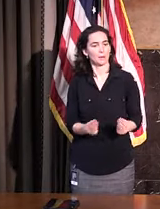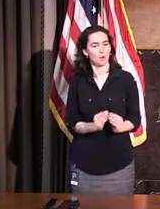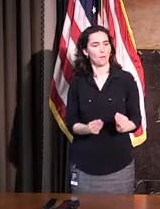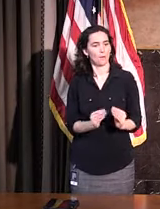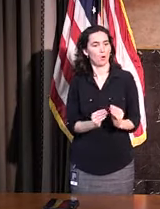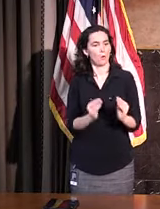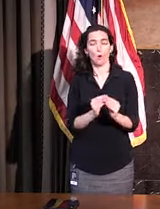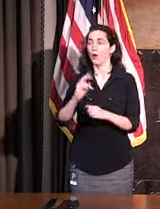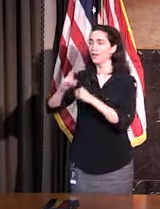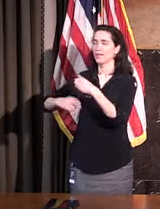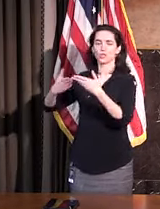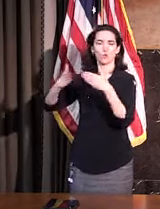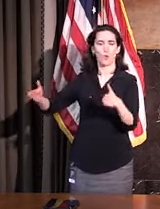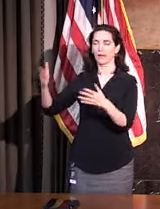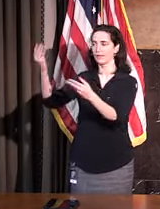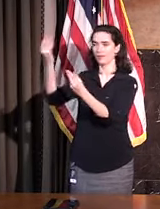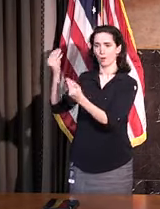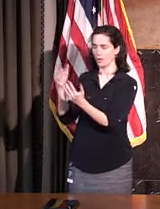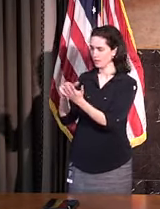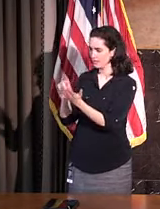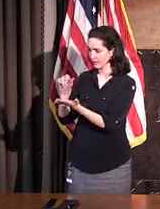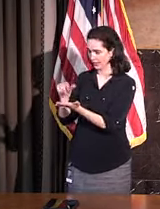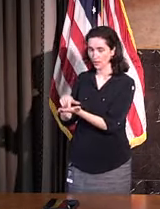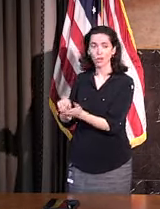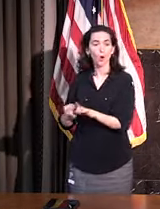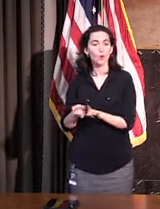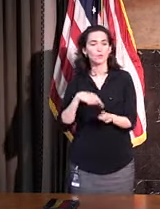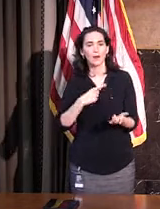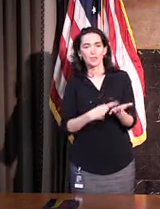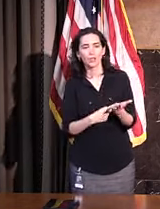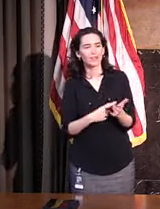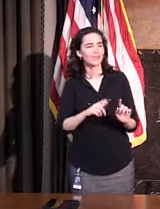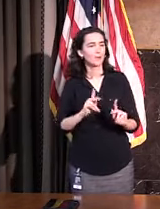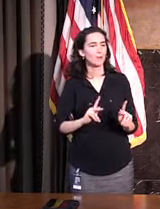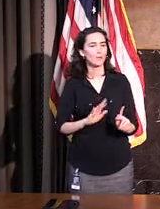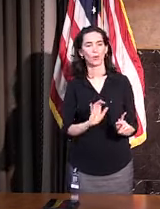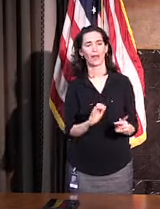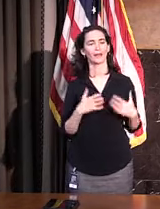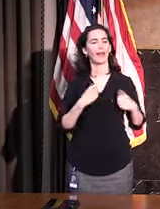And anecdotally, talking to individuals, talking to healthcare providers who maybe waited